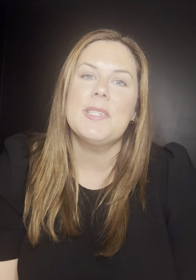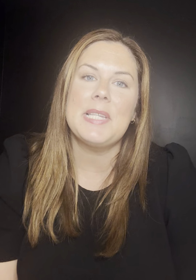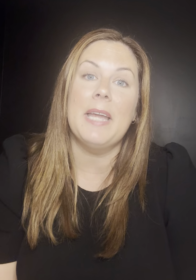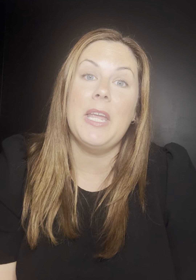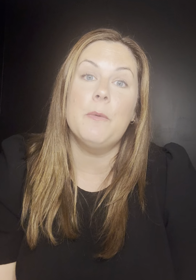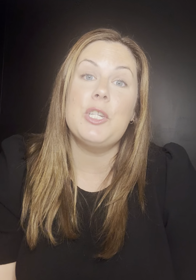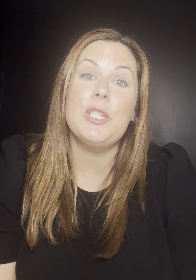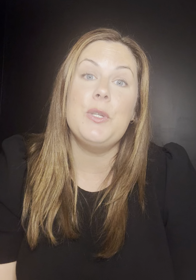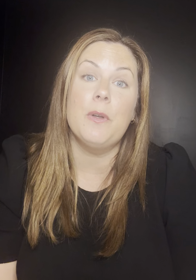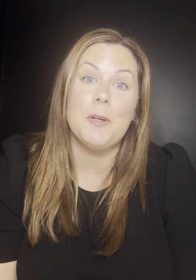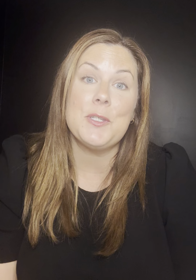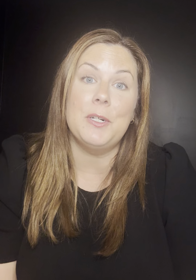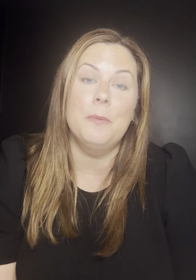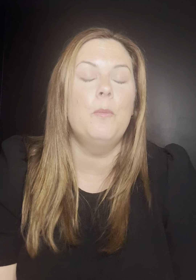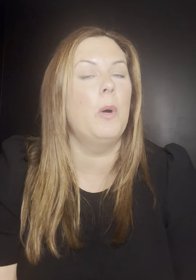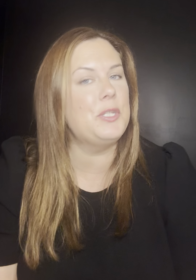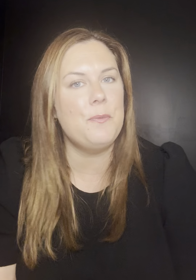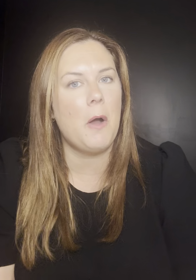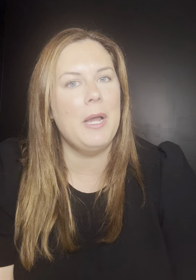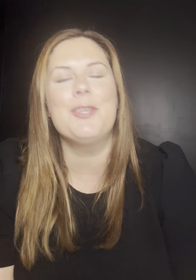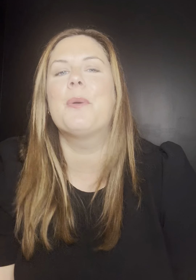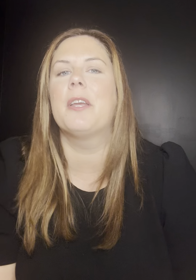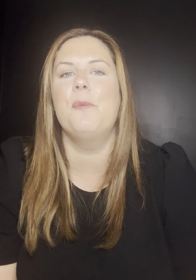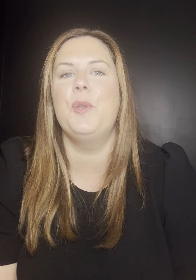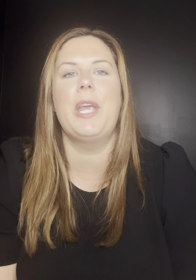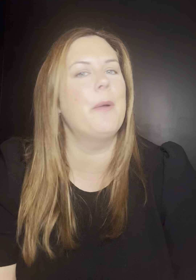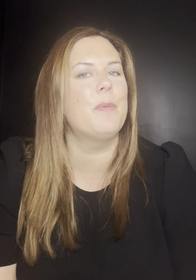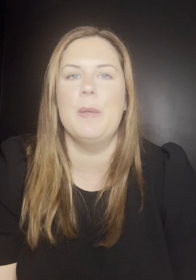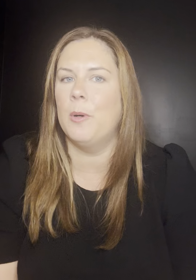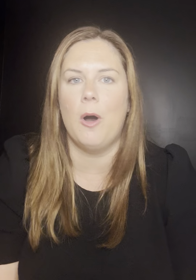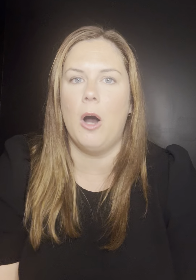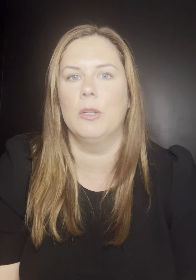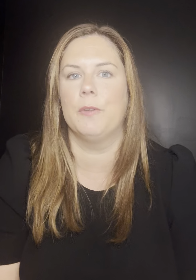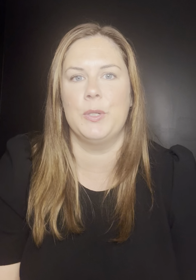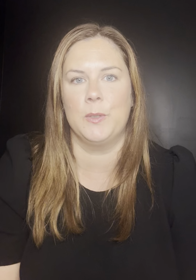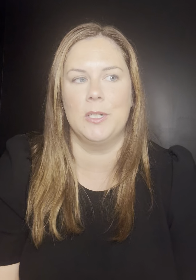Sign language is universal. Once you know it, you can communicate with people all over the world.